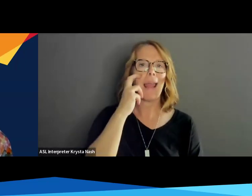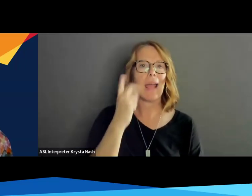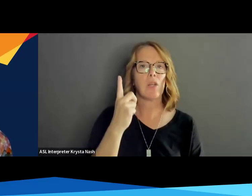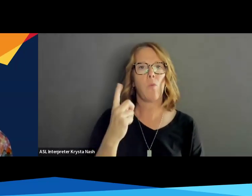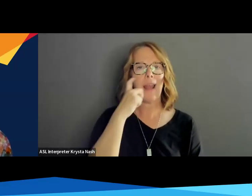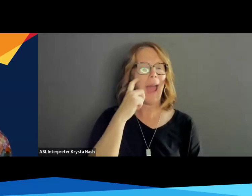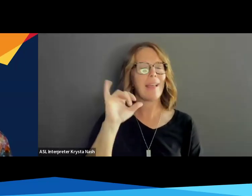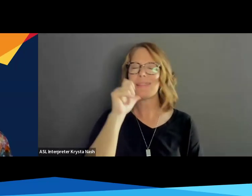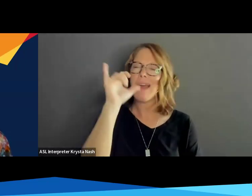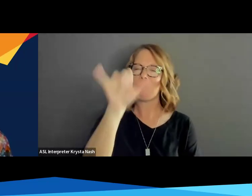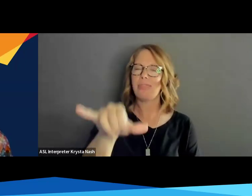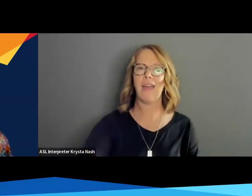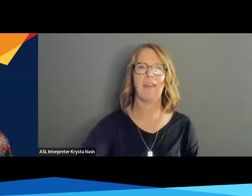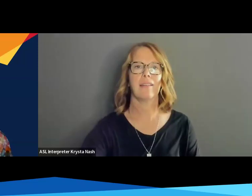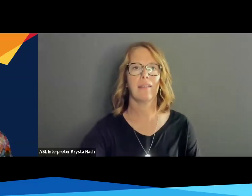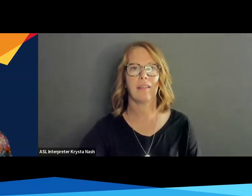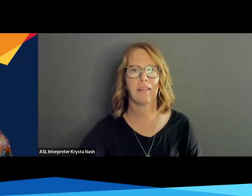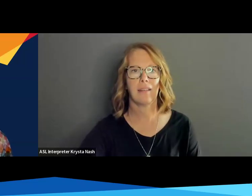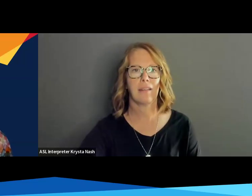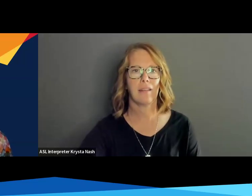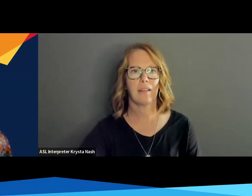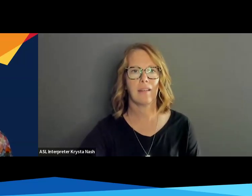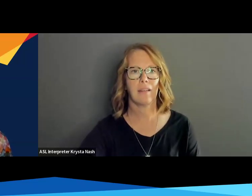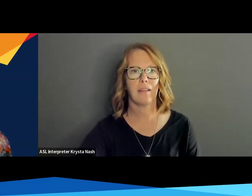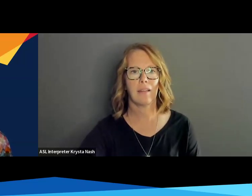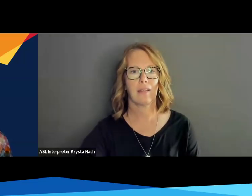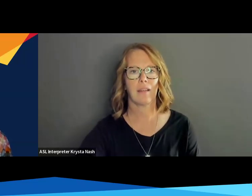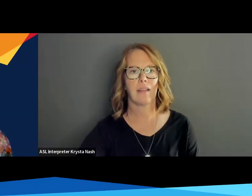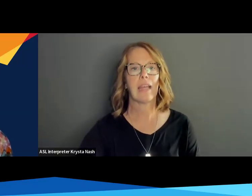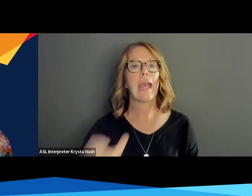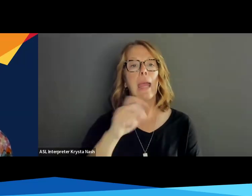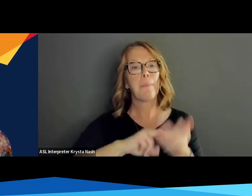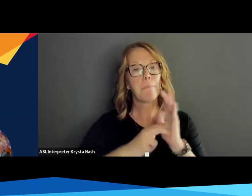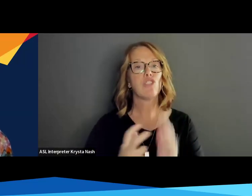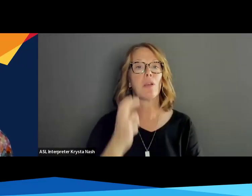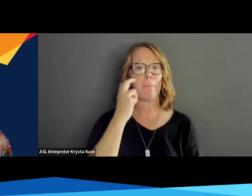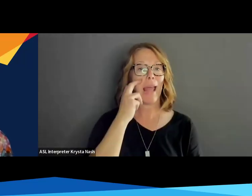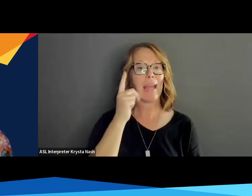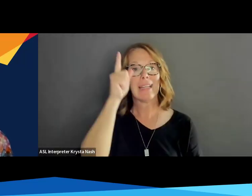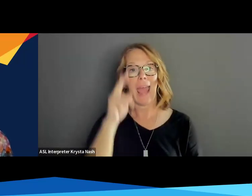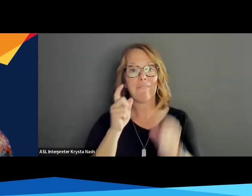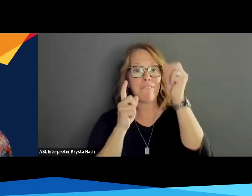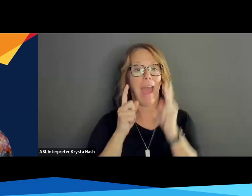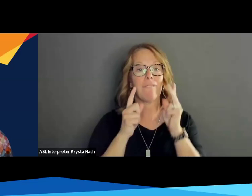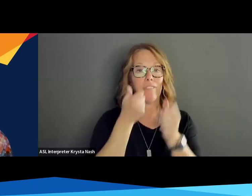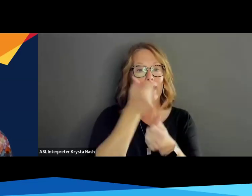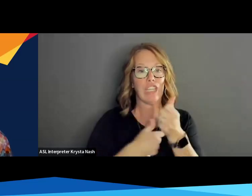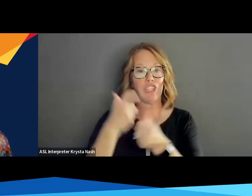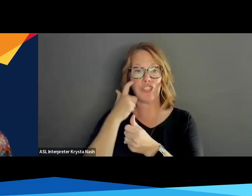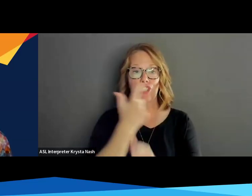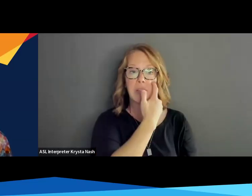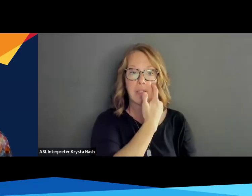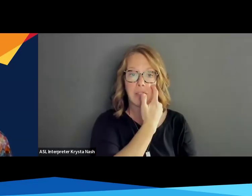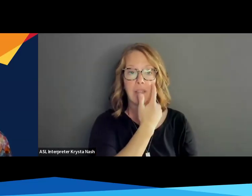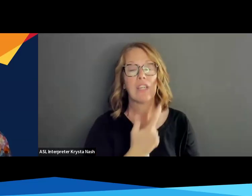what hemianopsia is. It means you're blind in one half of each eye. So you might not be able to